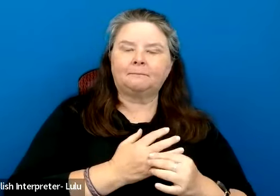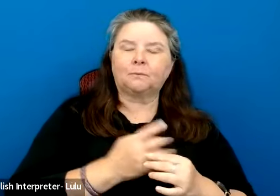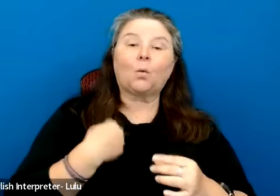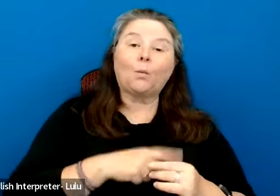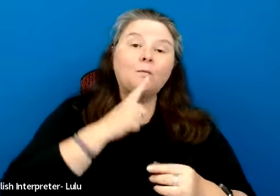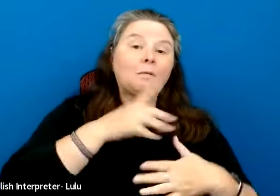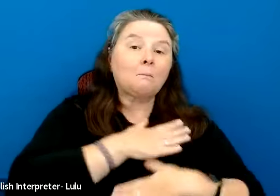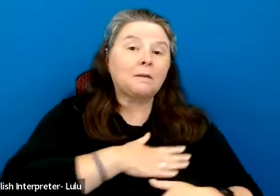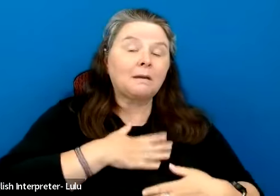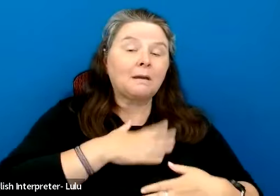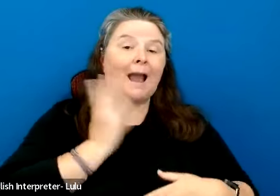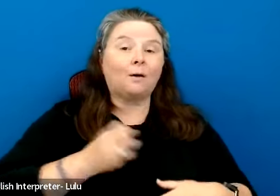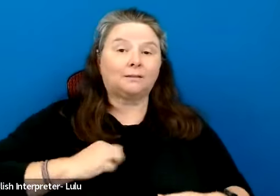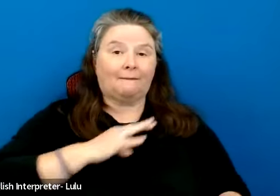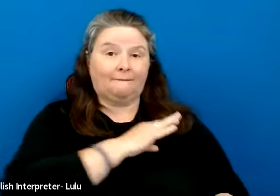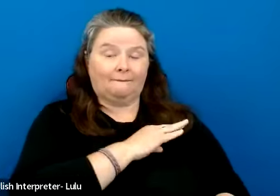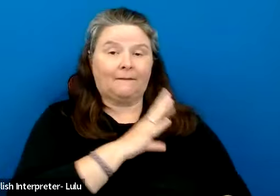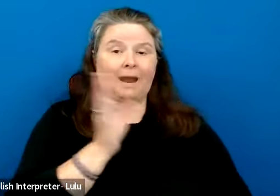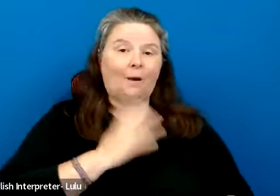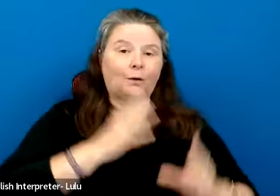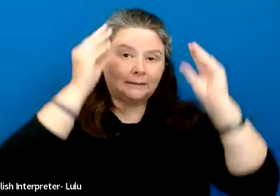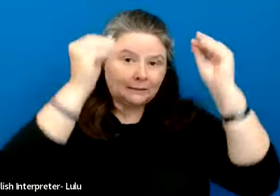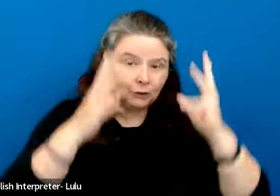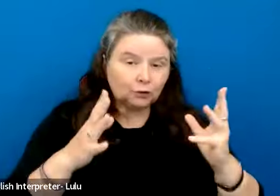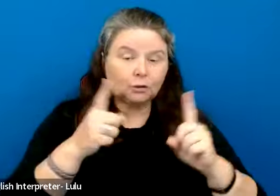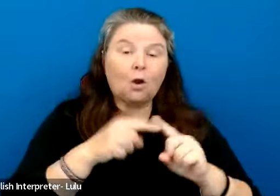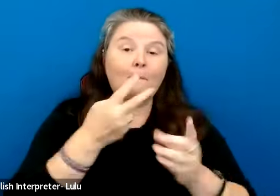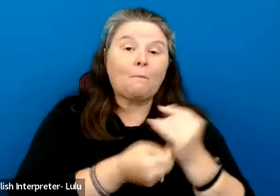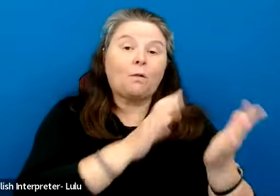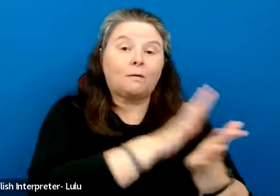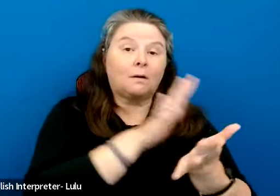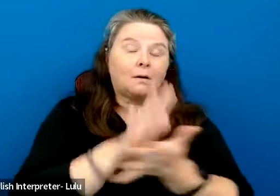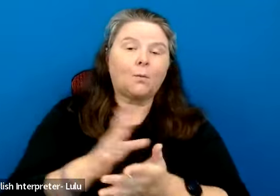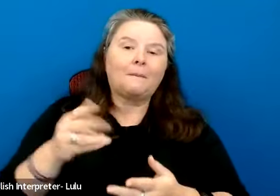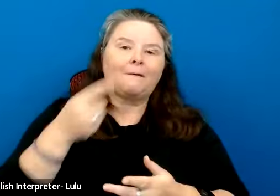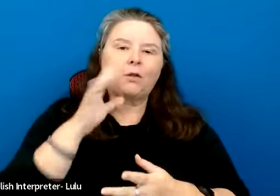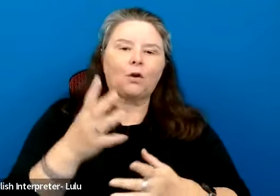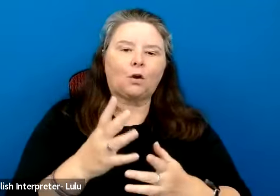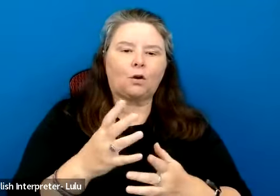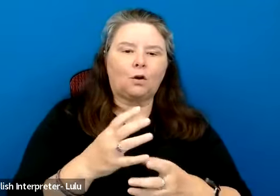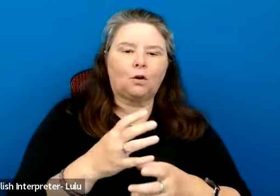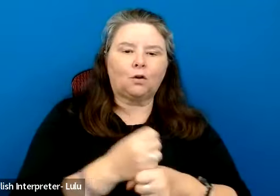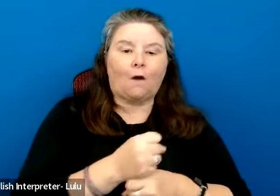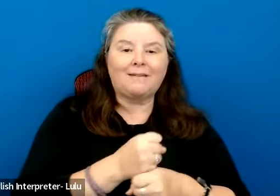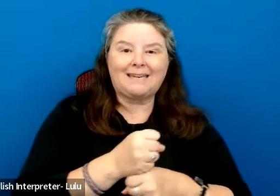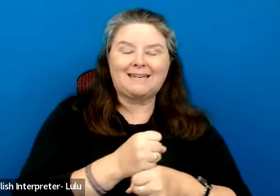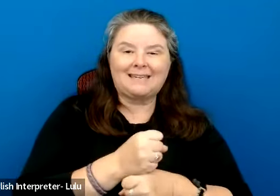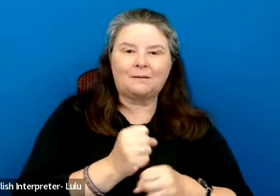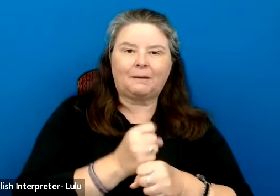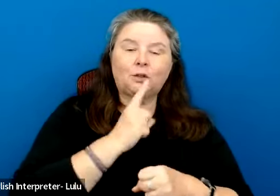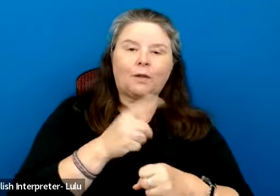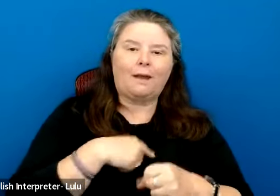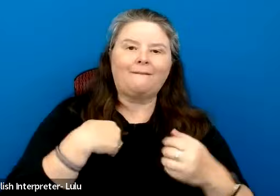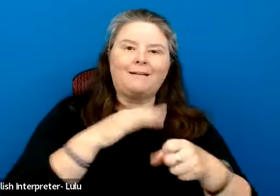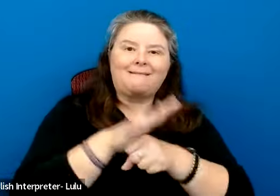really appreciate our staff and our teachers on both campuses. So we pay for their coffee to make sure they are